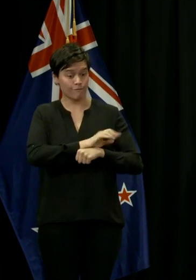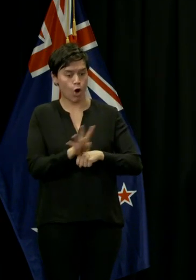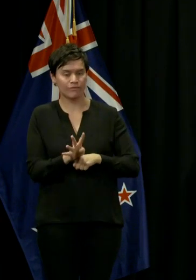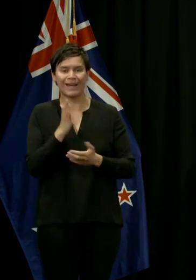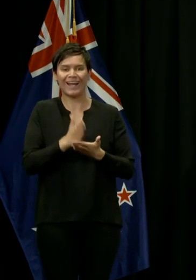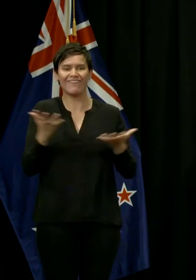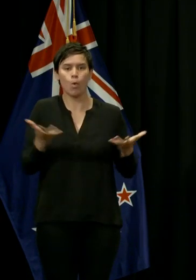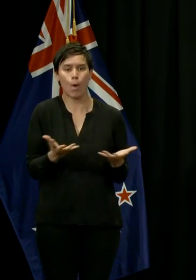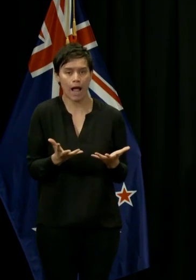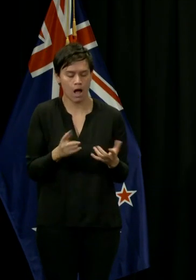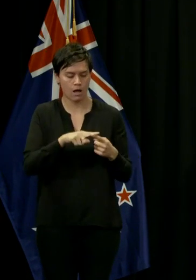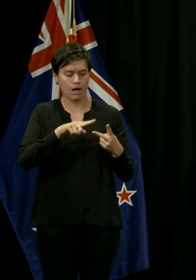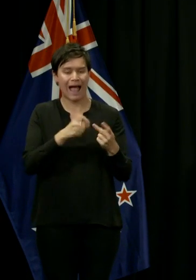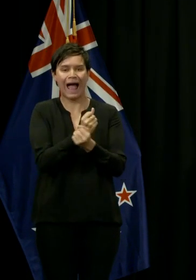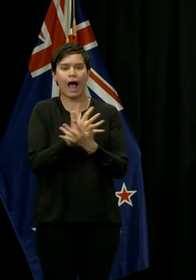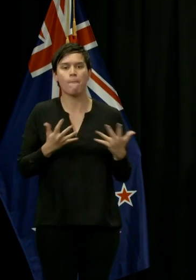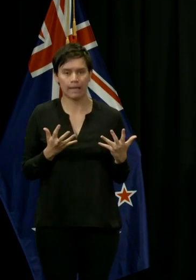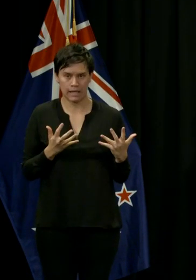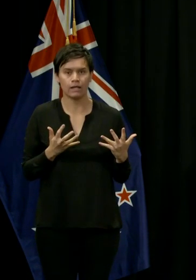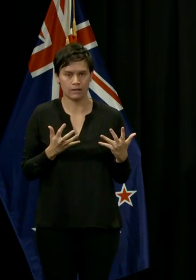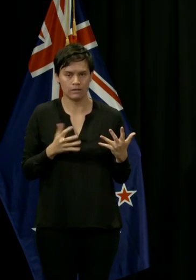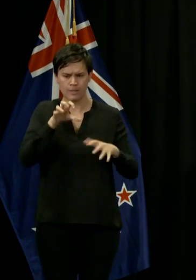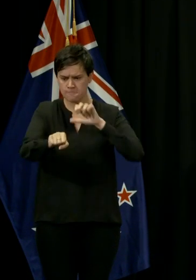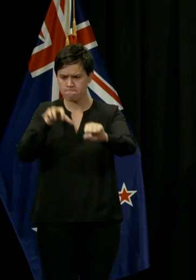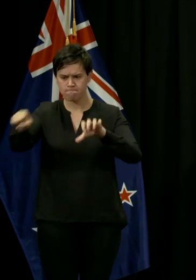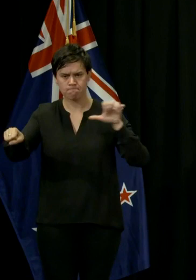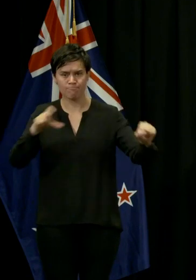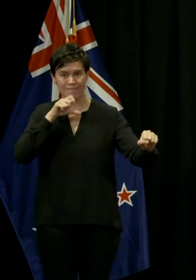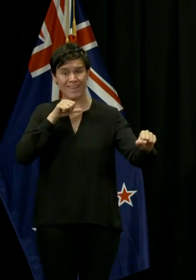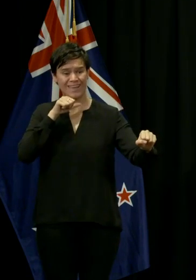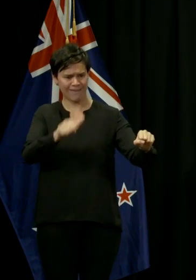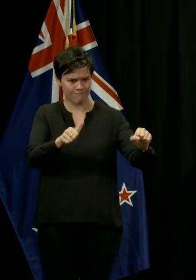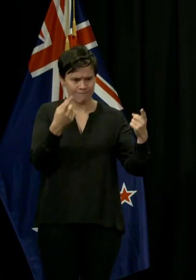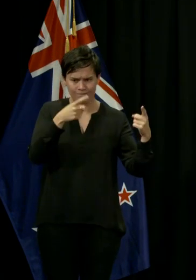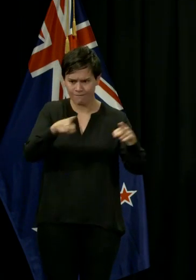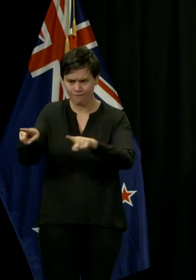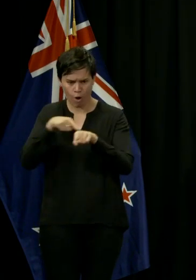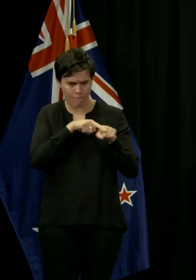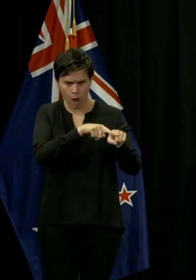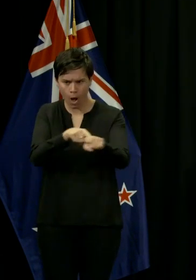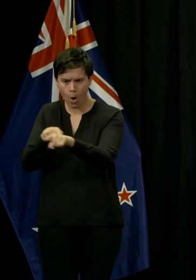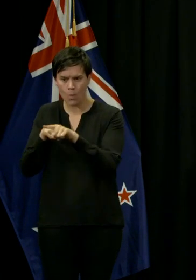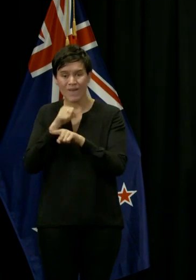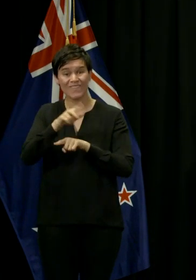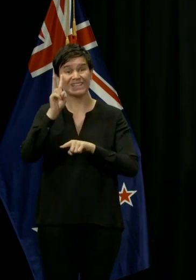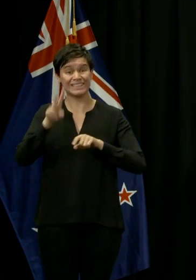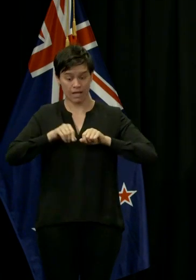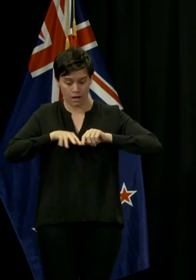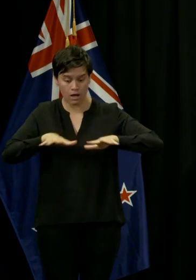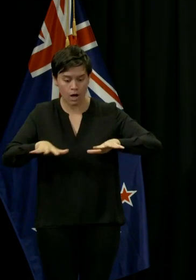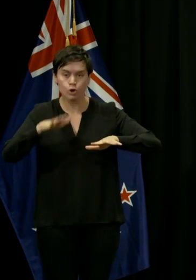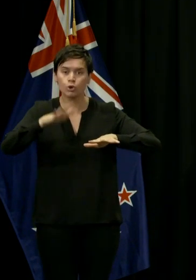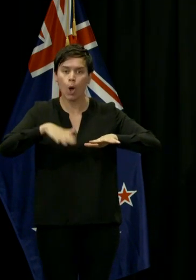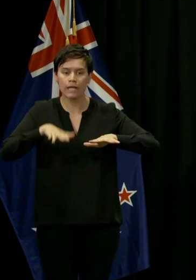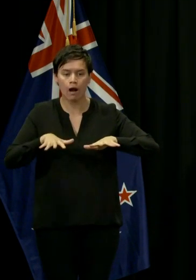If we flush out the cases we already have and see transmission slow, we will potentially be able to